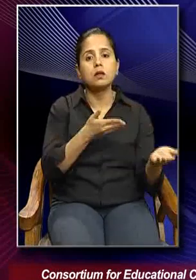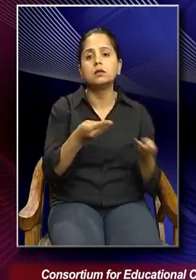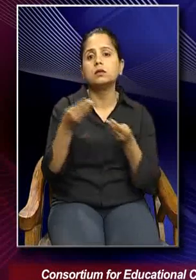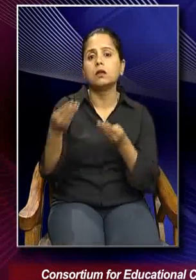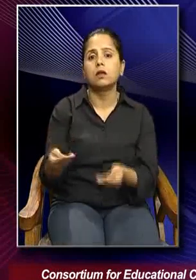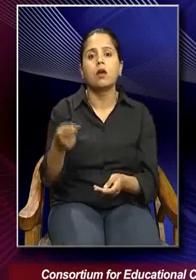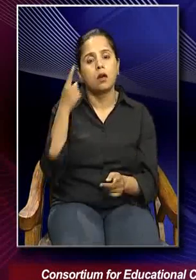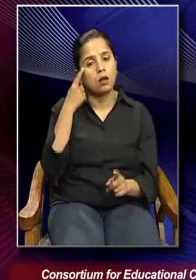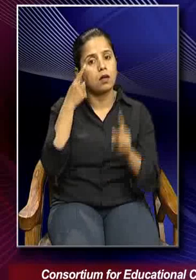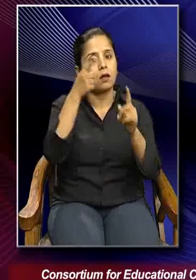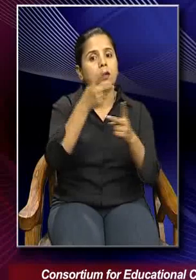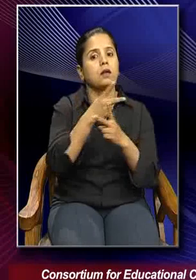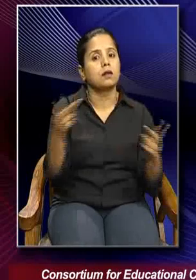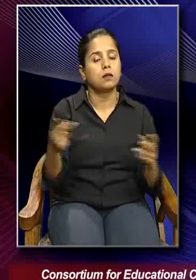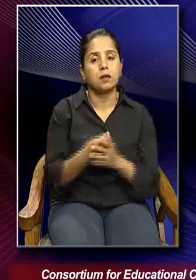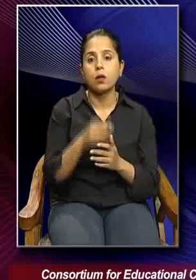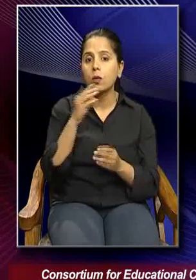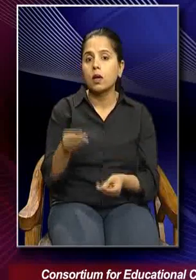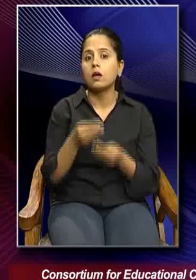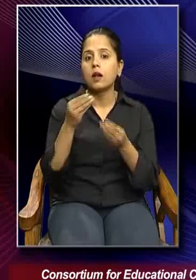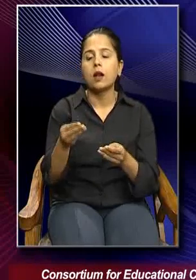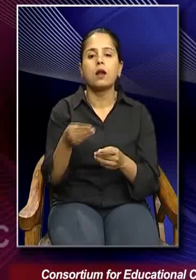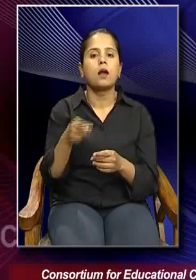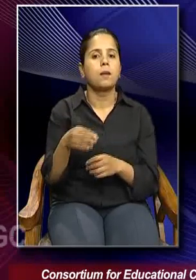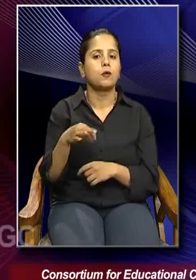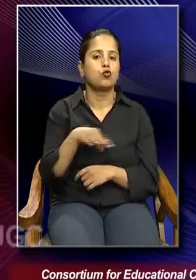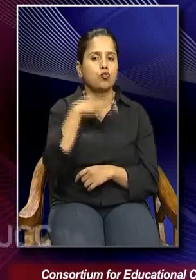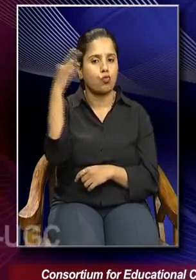the ultimate end, which is to serve the Purush.